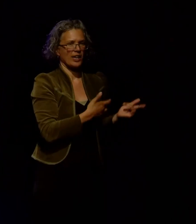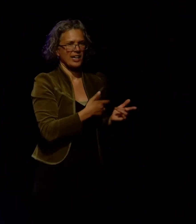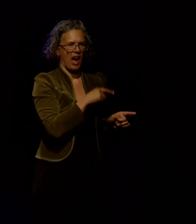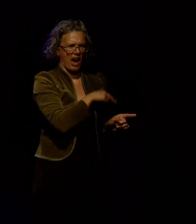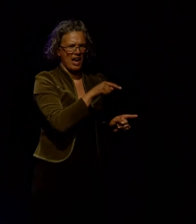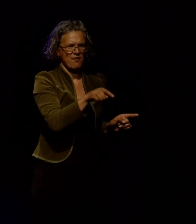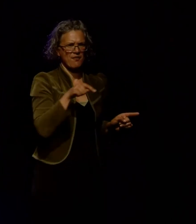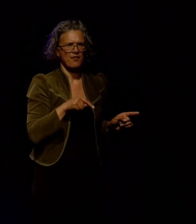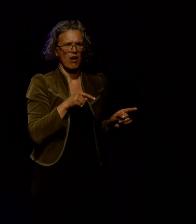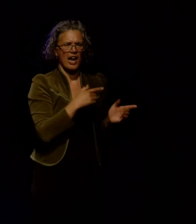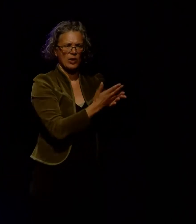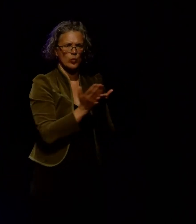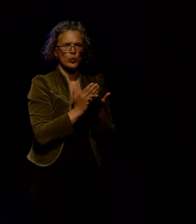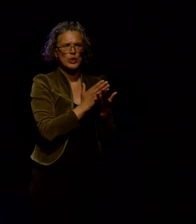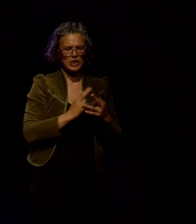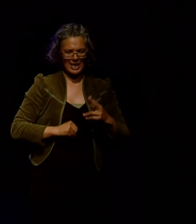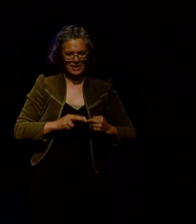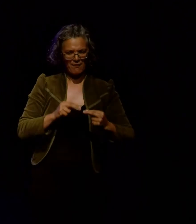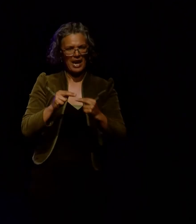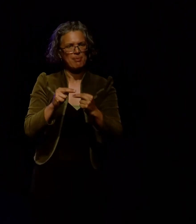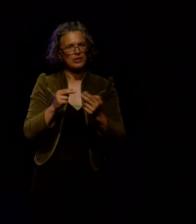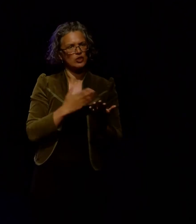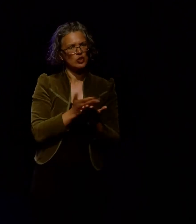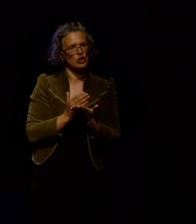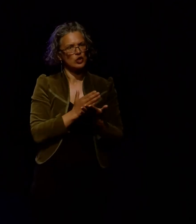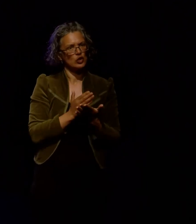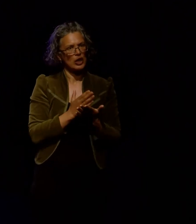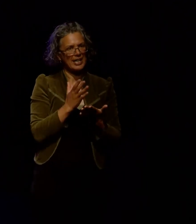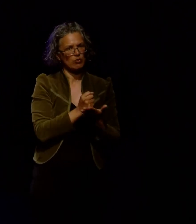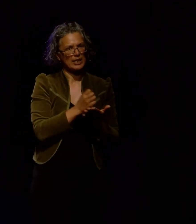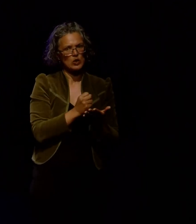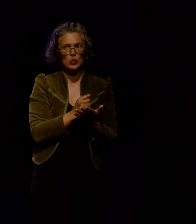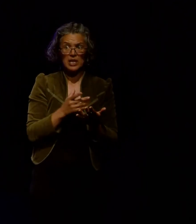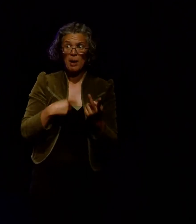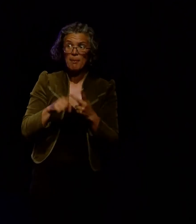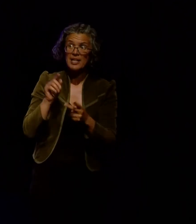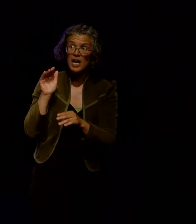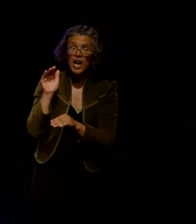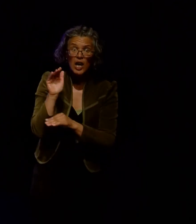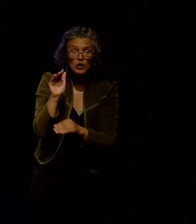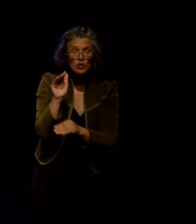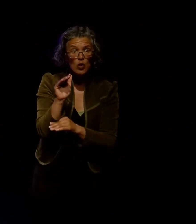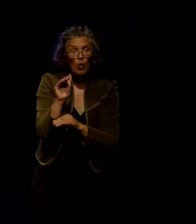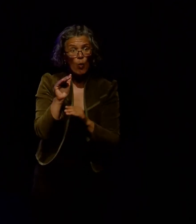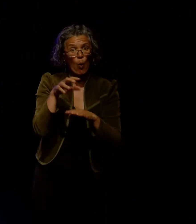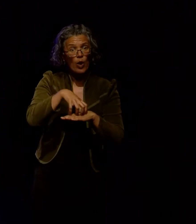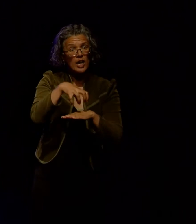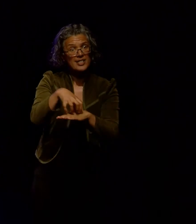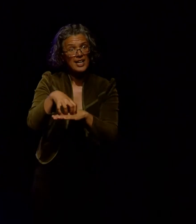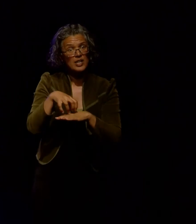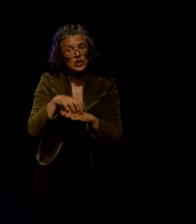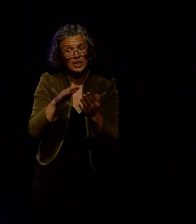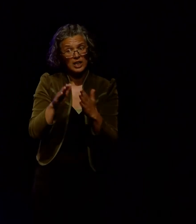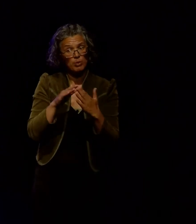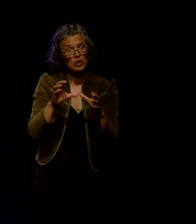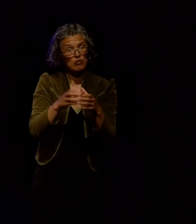develop the mobile app. It also offers the opportunity for collaboration with external organisations and community groups. However, it does